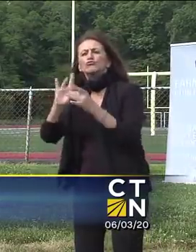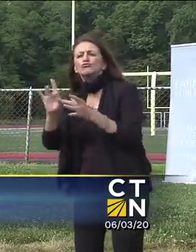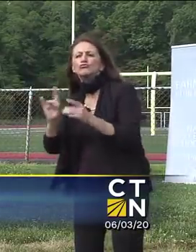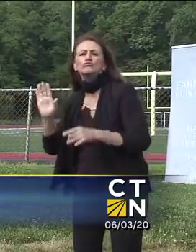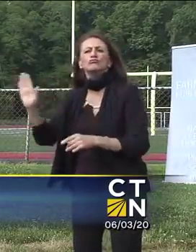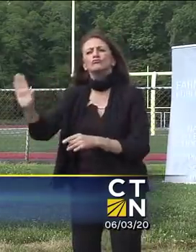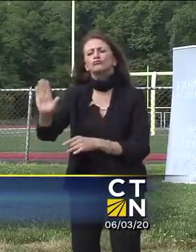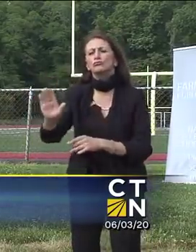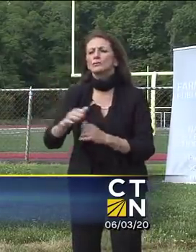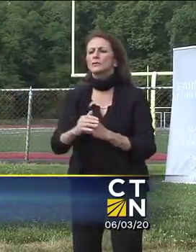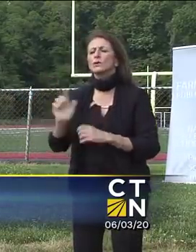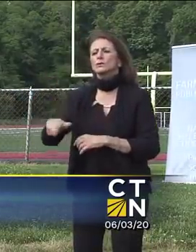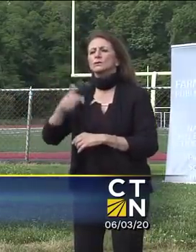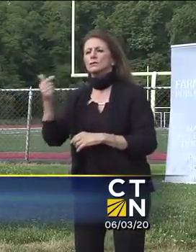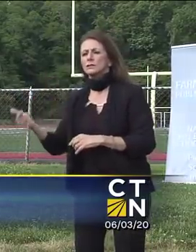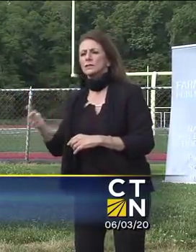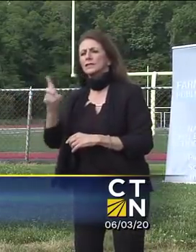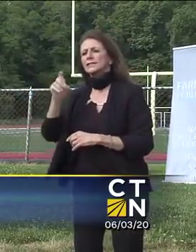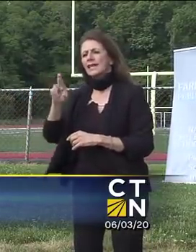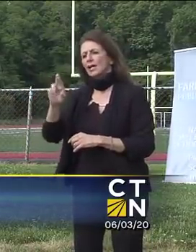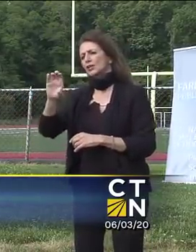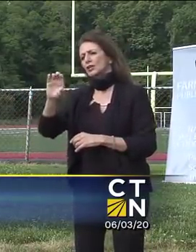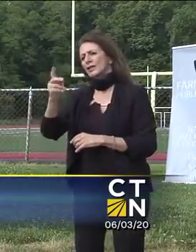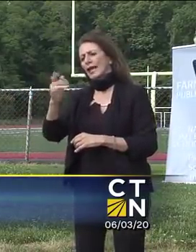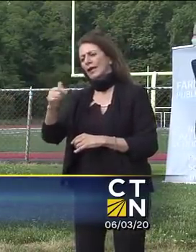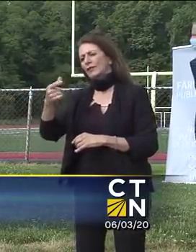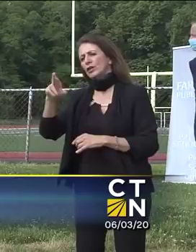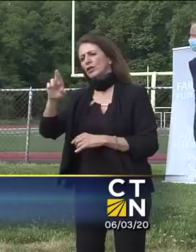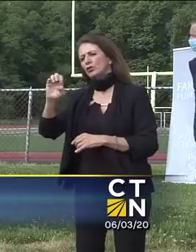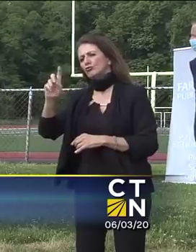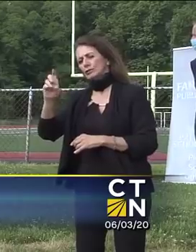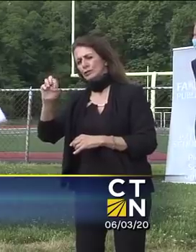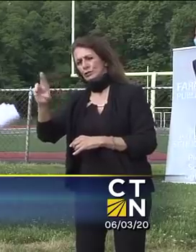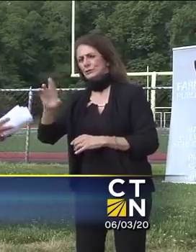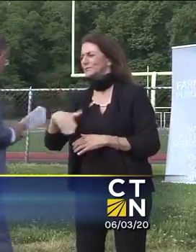students. So I'd like to now turn it over to Dr. Kathy Greeter.